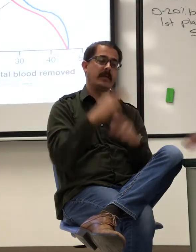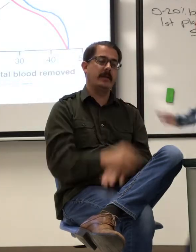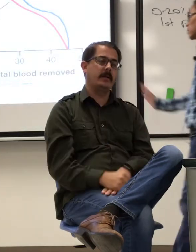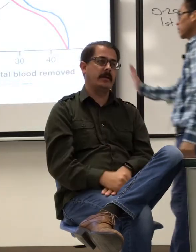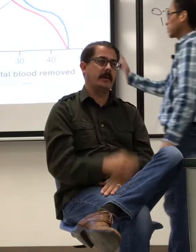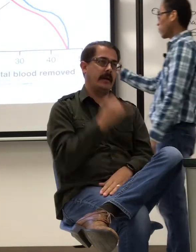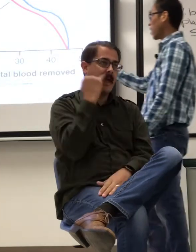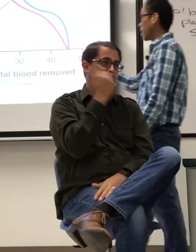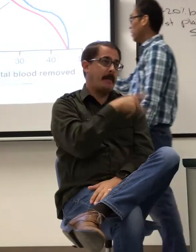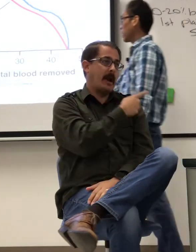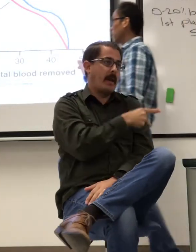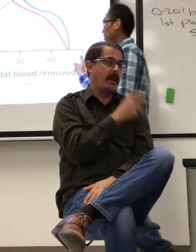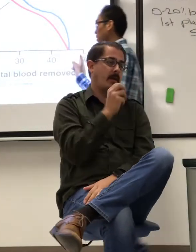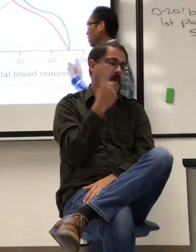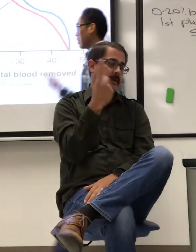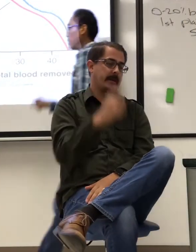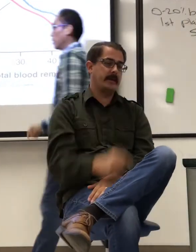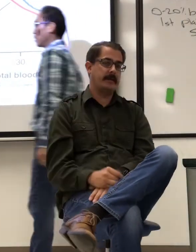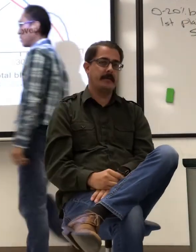So, that's why